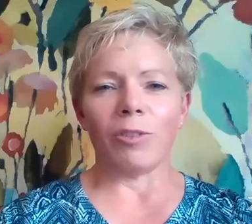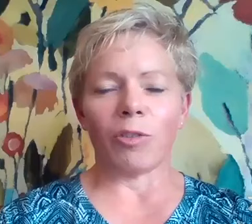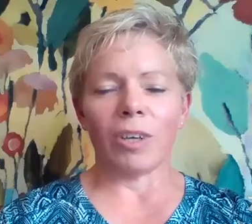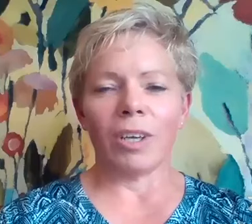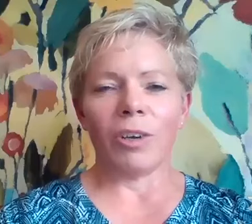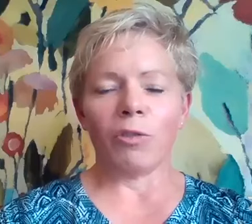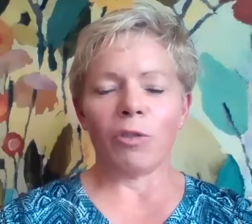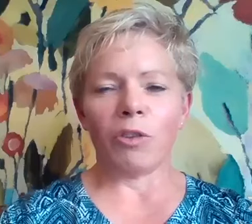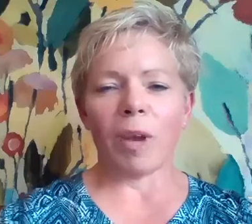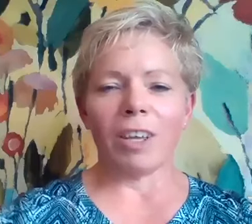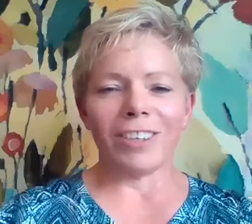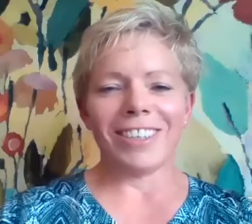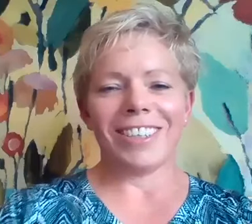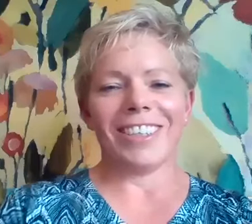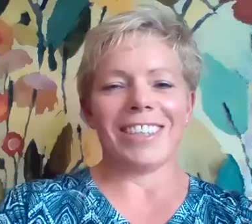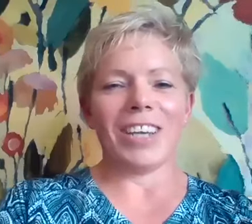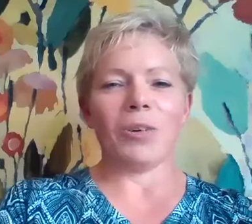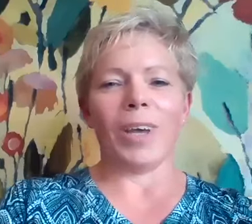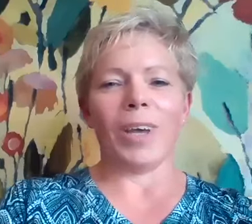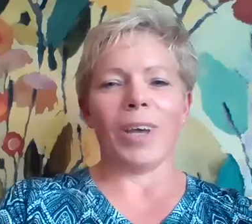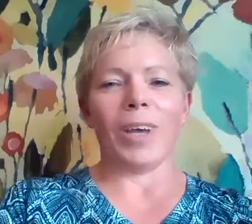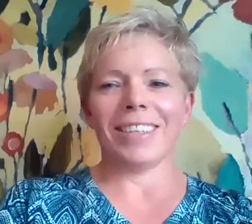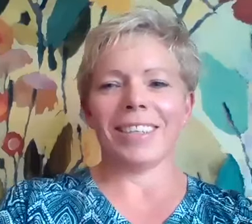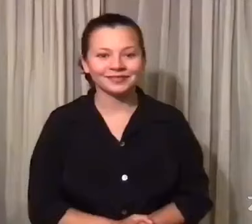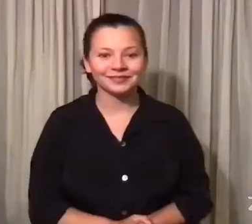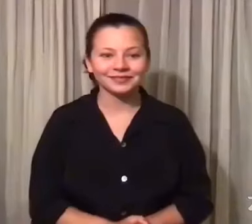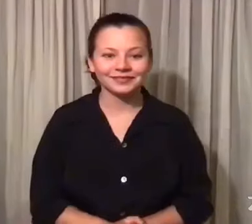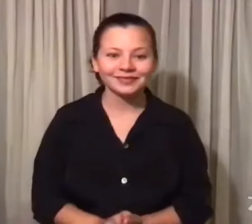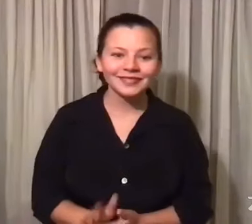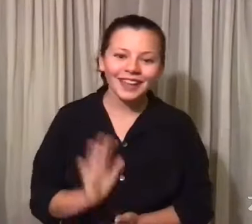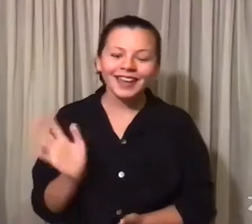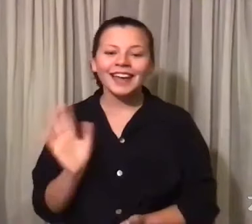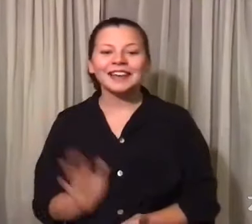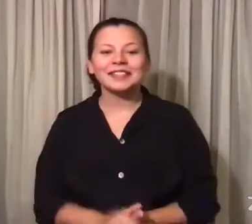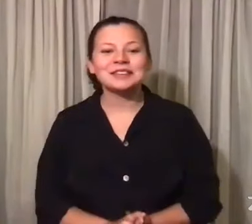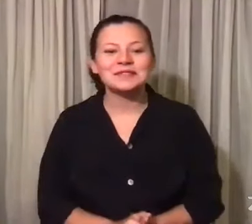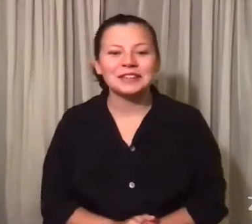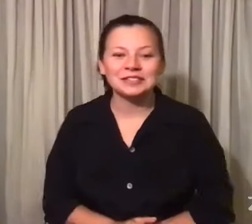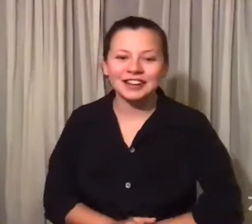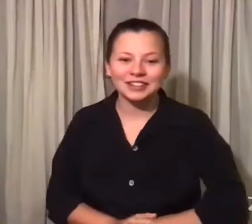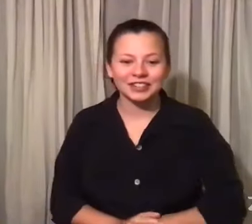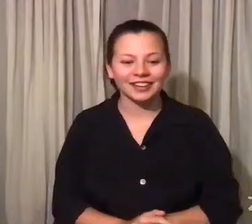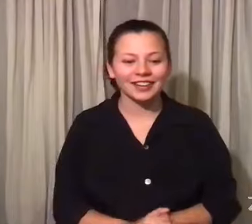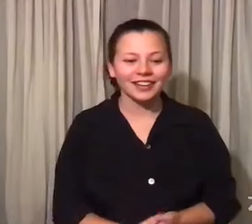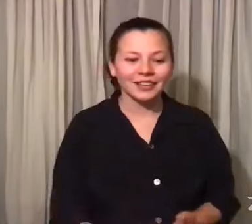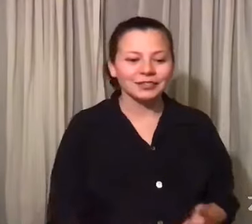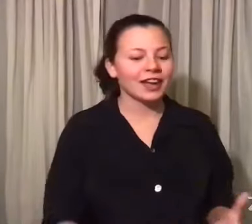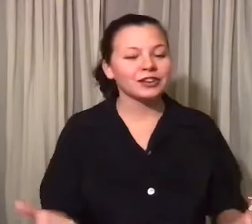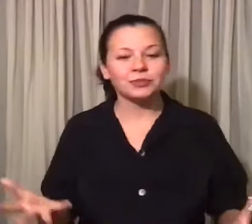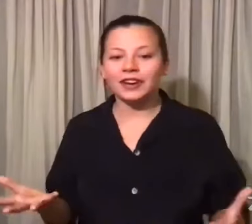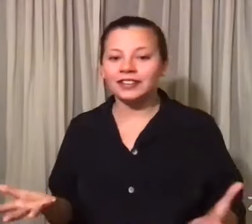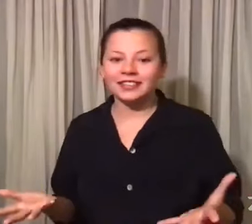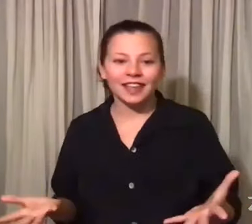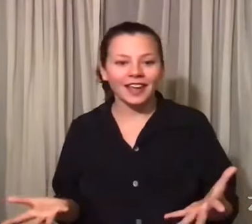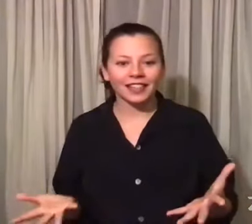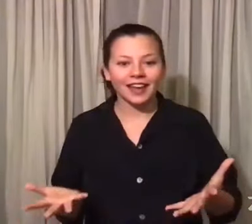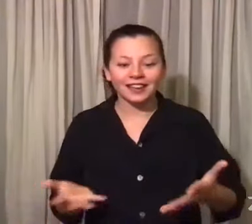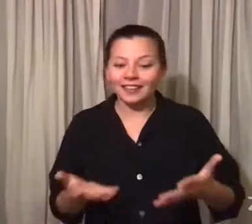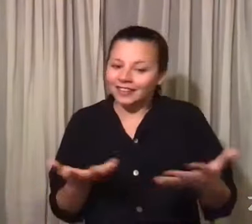days. Sister Baylor, take it away. Hey, thank you for the introduction. So yeah, I just wanted to say that